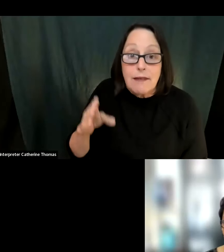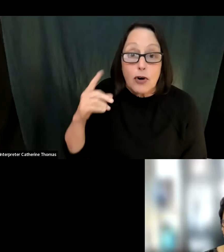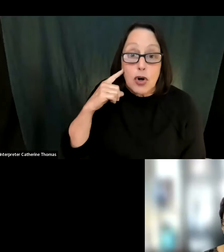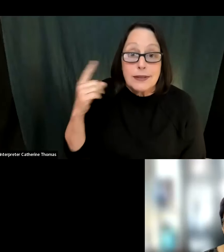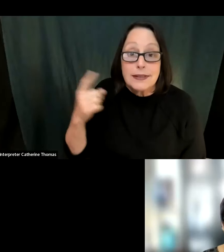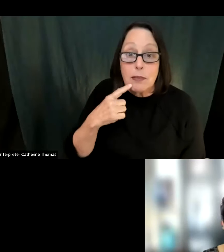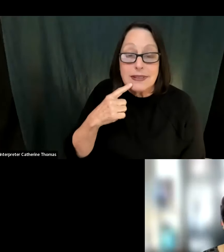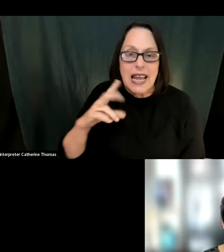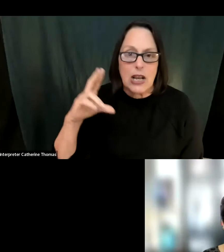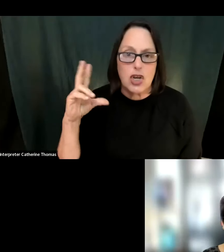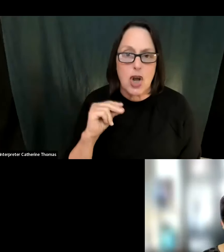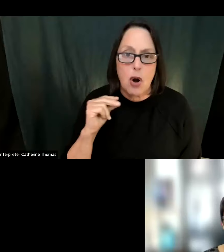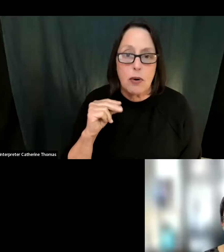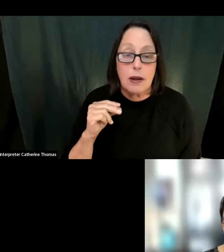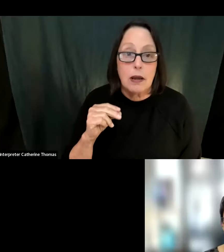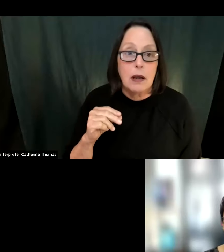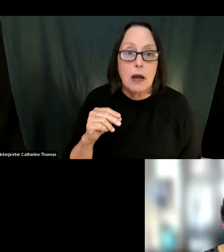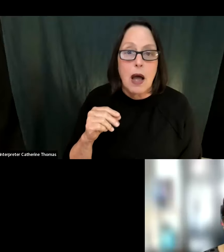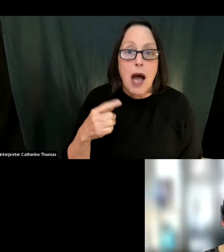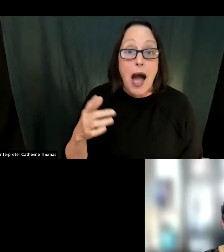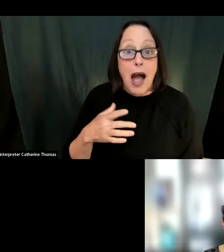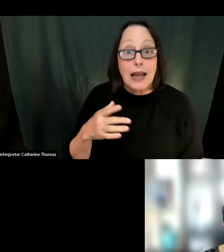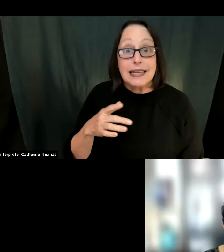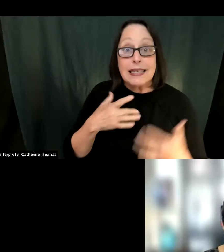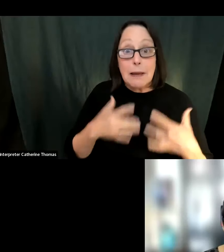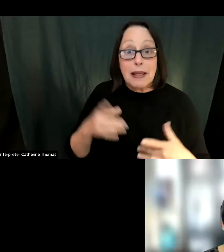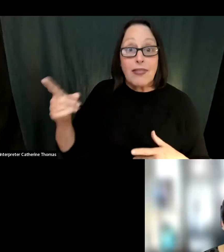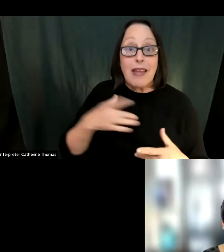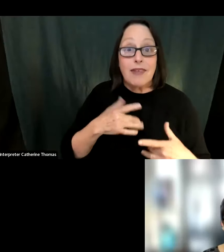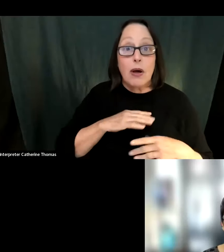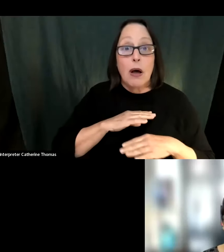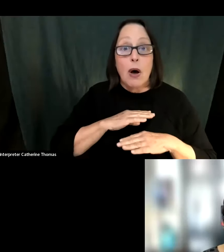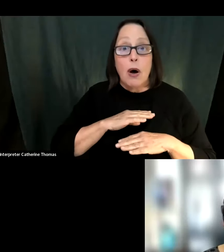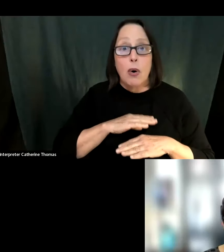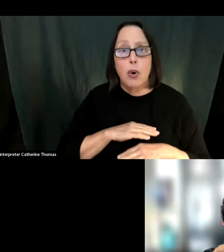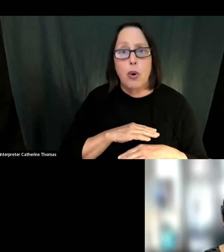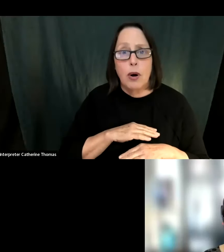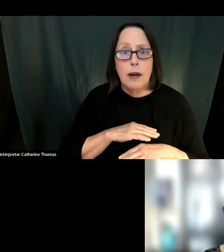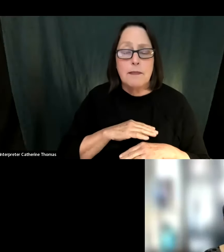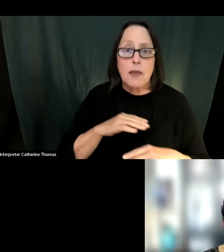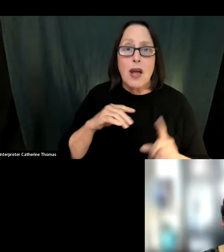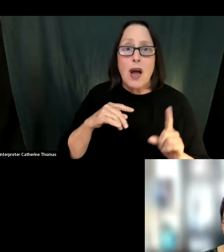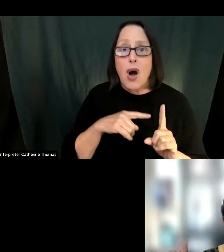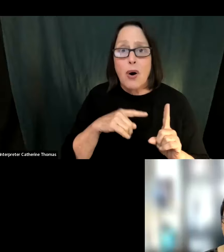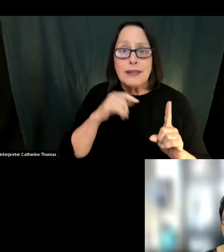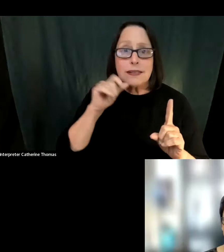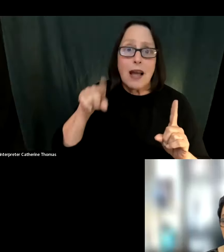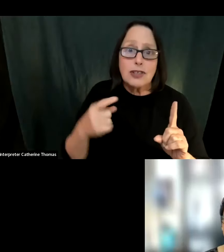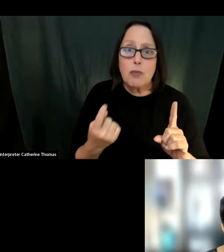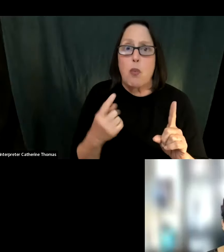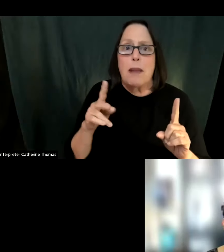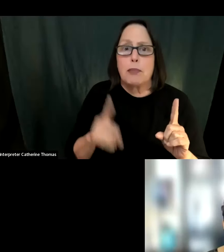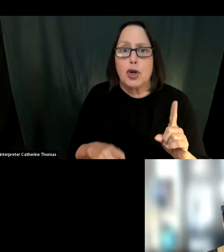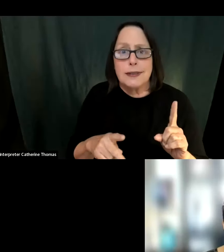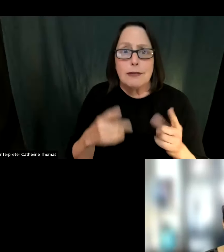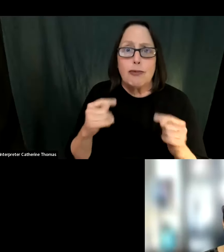no. If anything, I hear a sense of relief in their voice, because there's that feeling that, oh, this is not just some one person somewhere sitting in a room